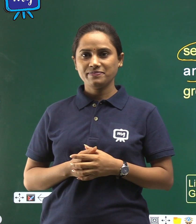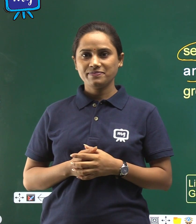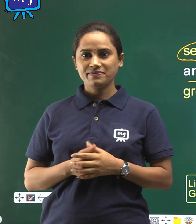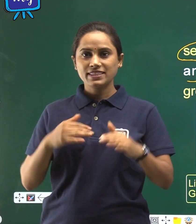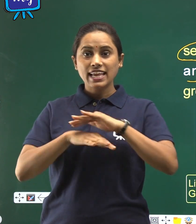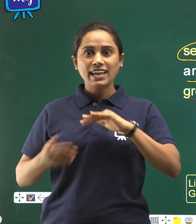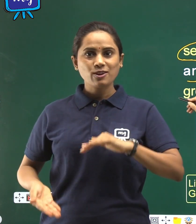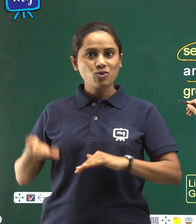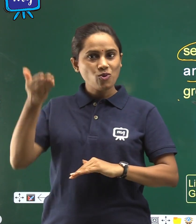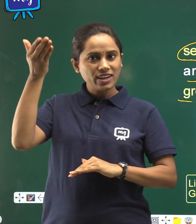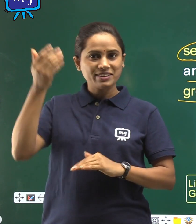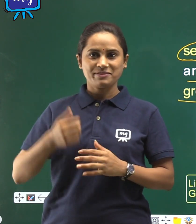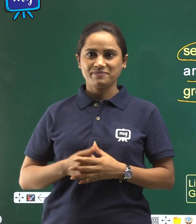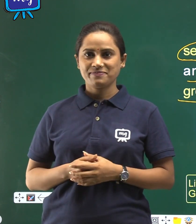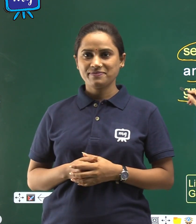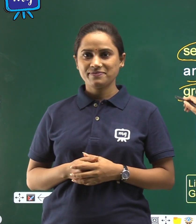in growing.